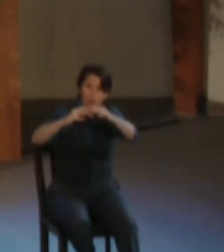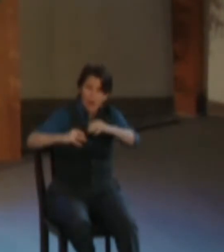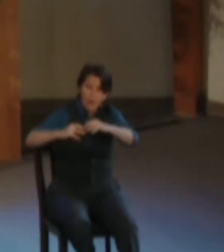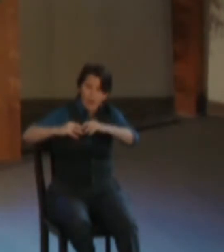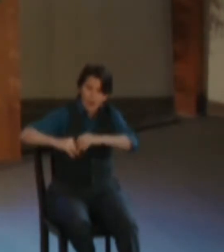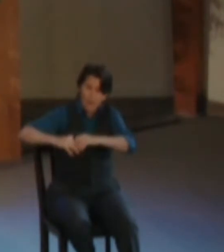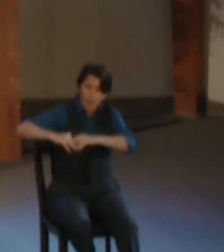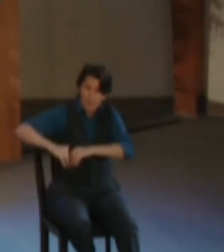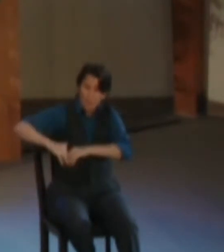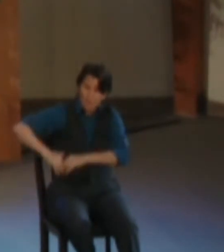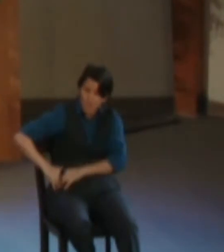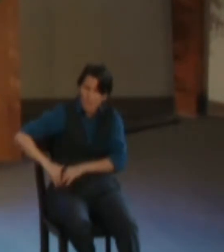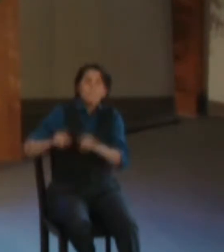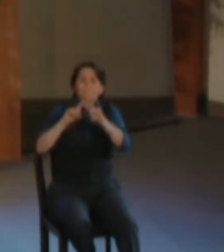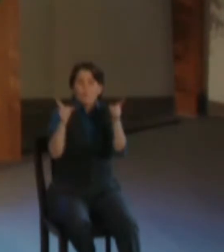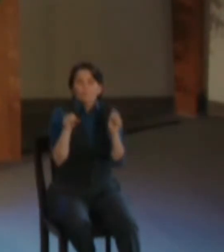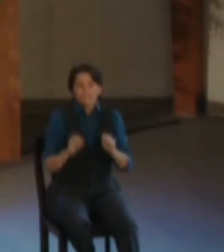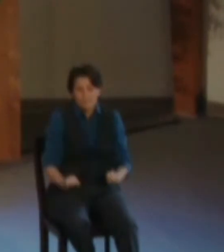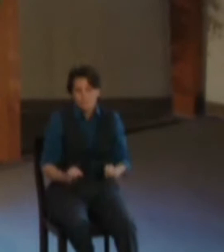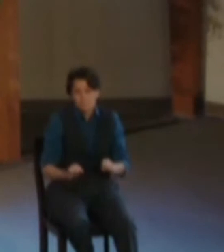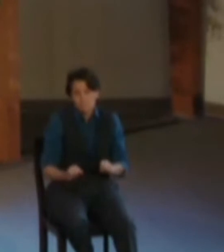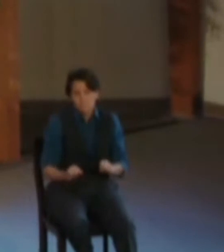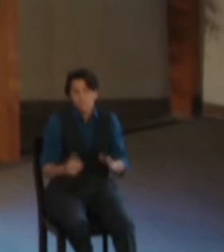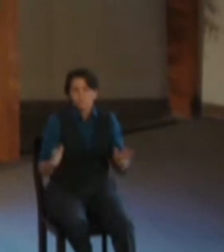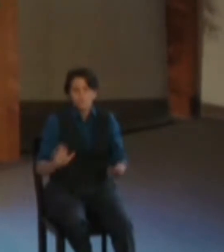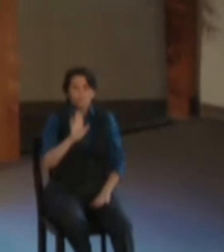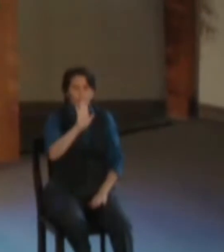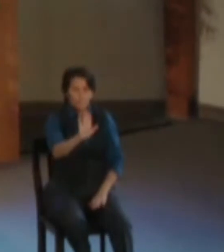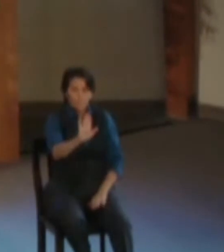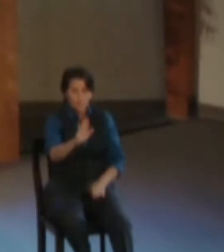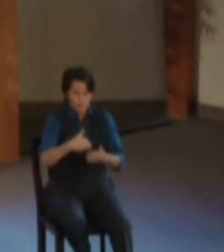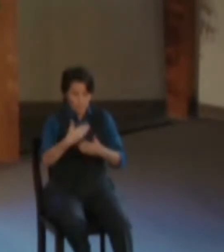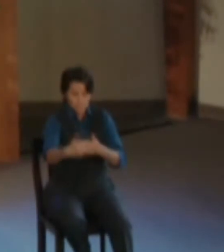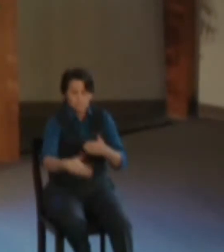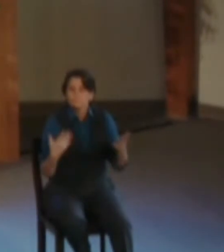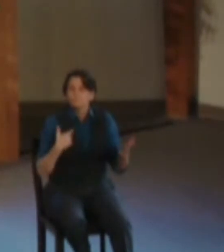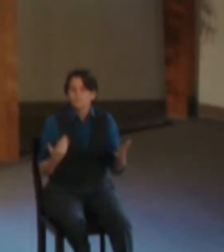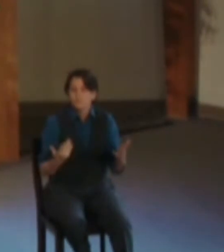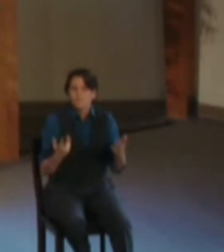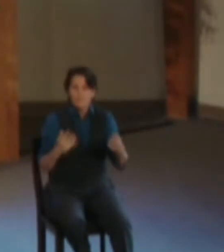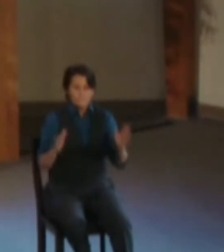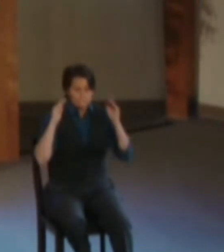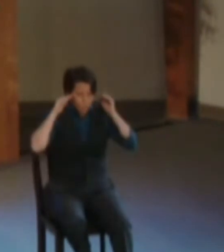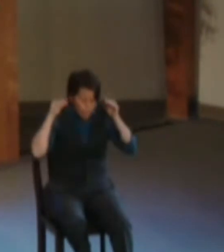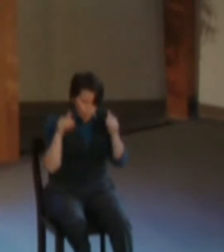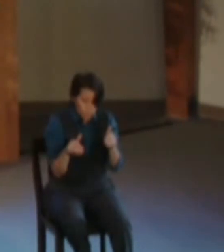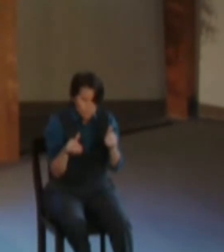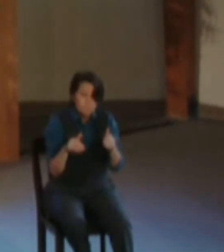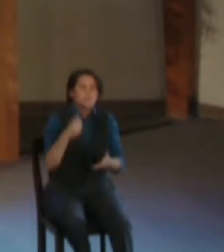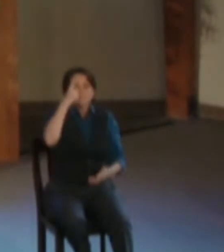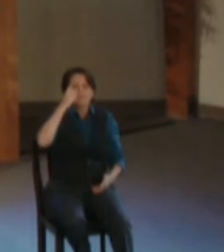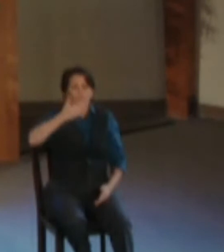The next is to focus then on what your next step is. So looking at what's right in front of you now, because what do we know?